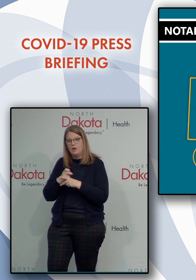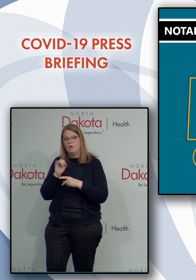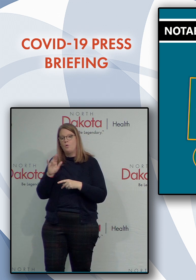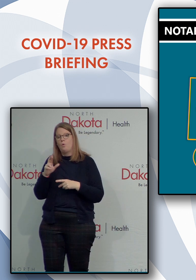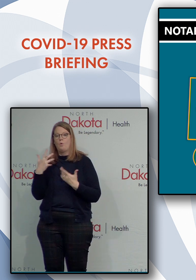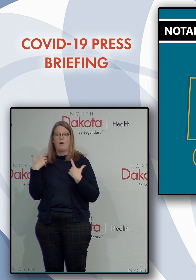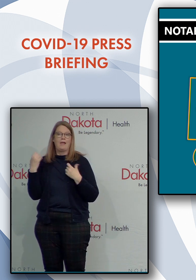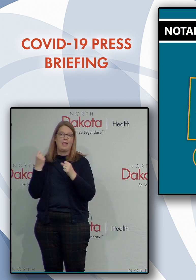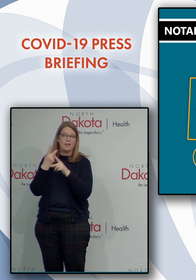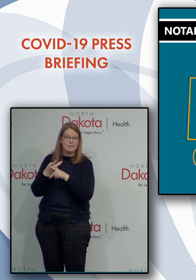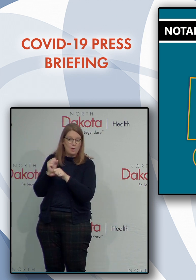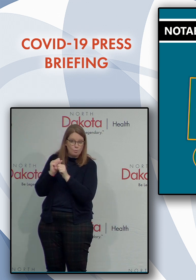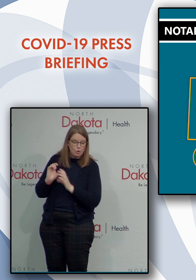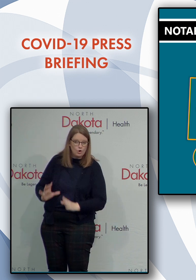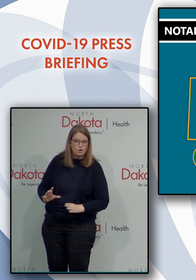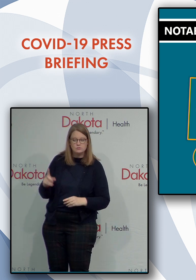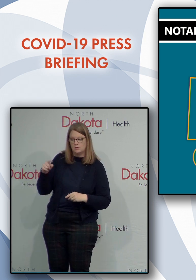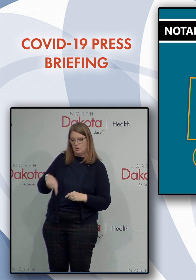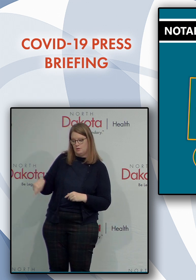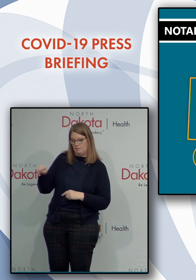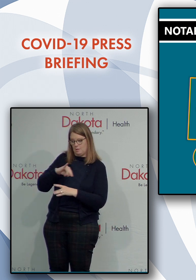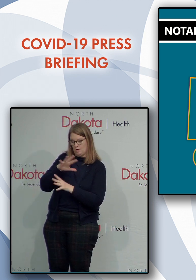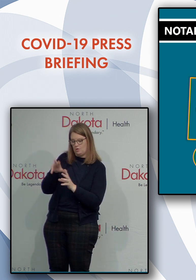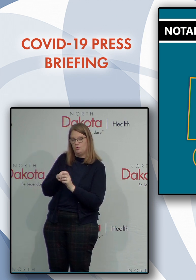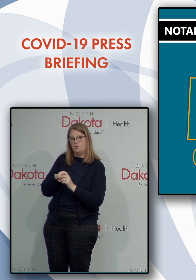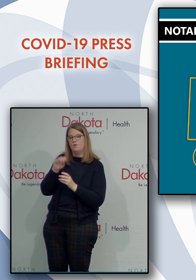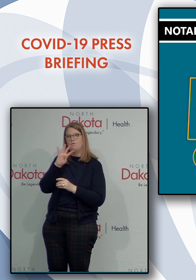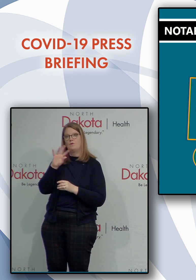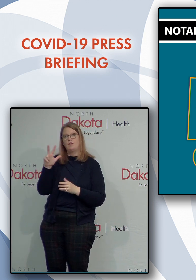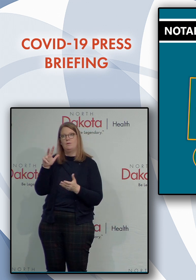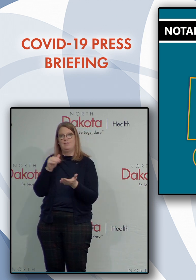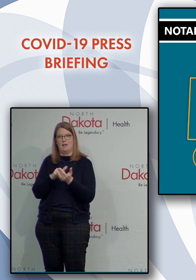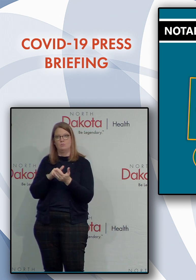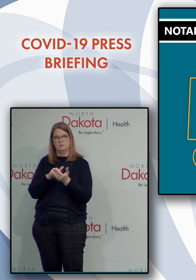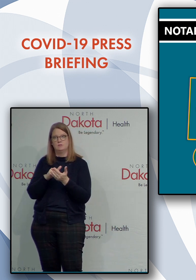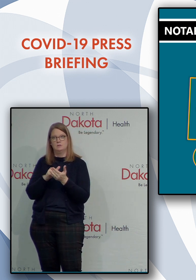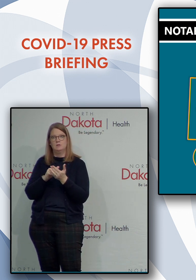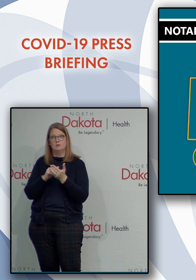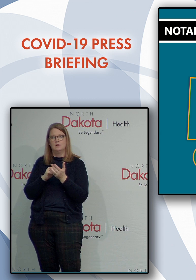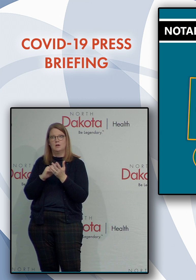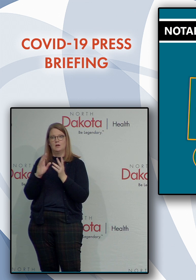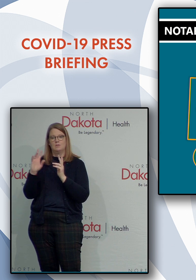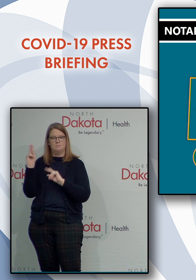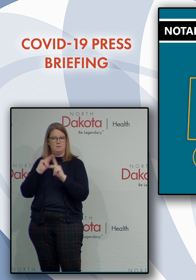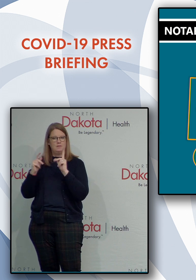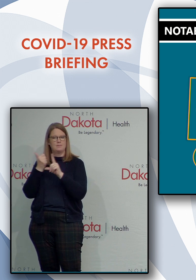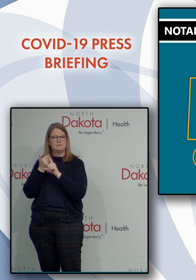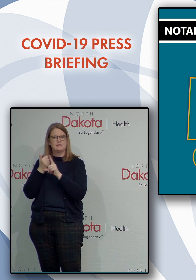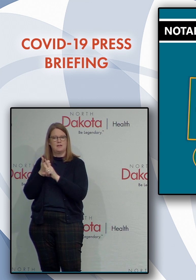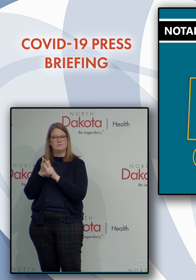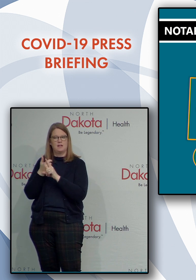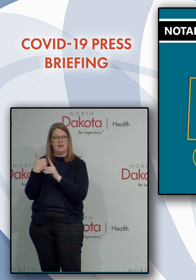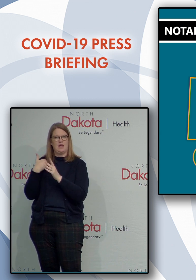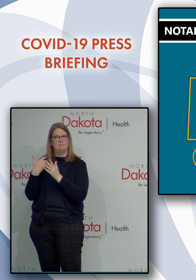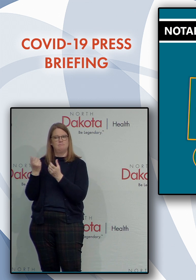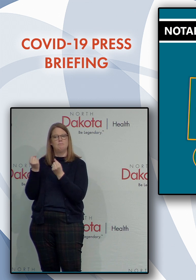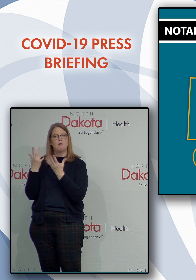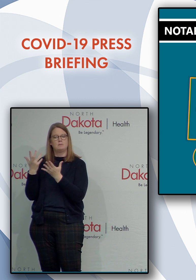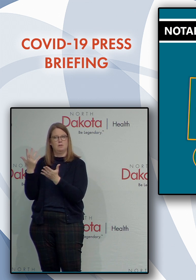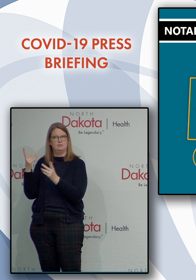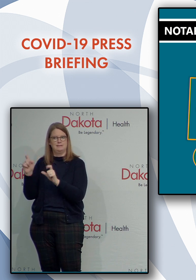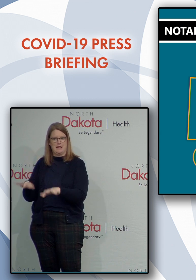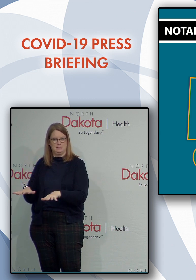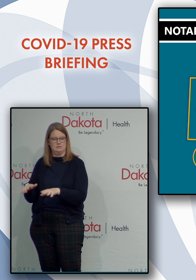frontline healthcare workers were included in the 43,000 people that had repeat tests. We have now